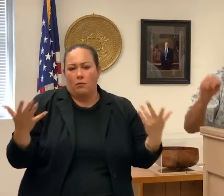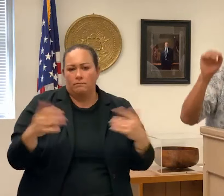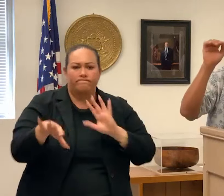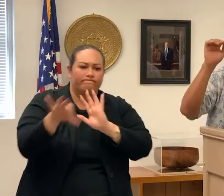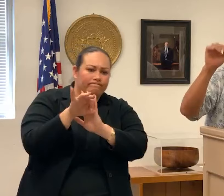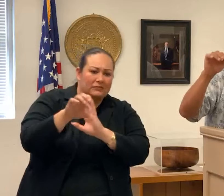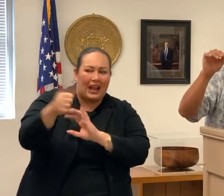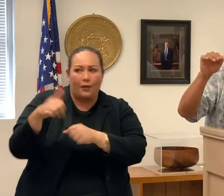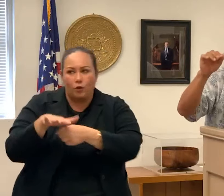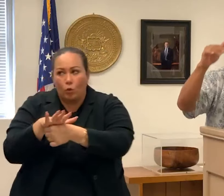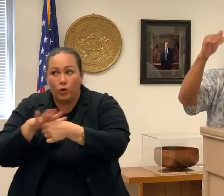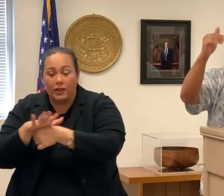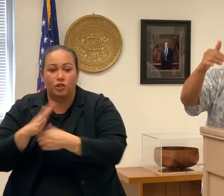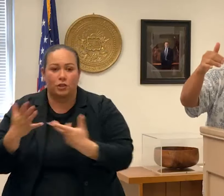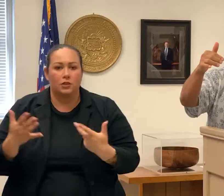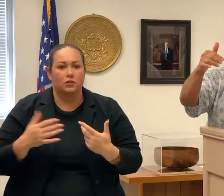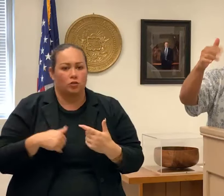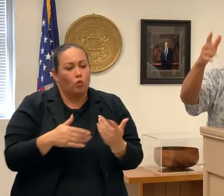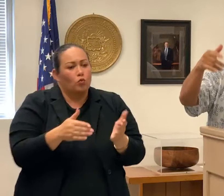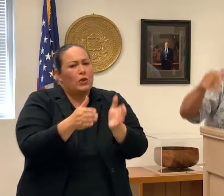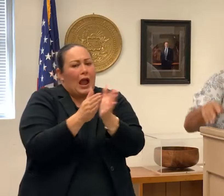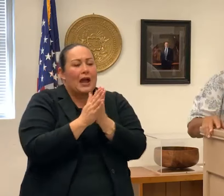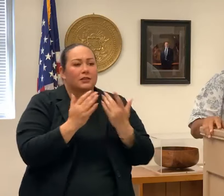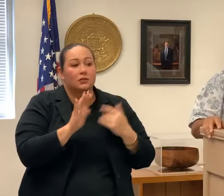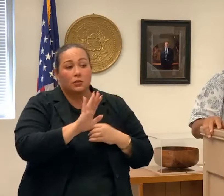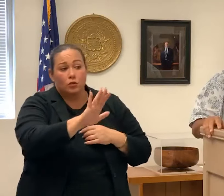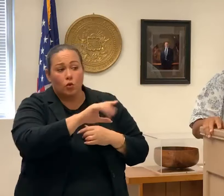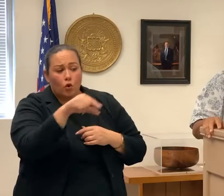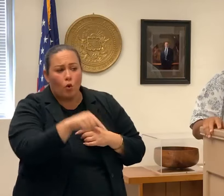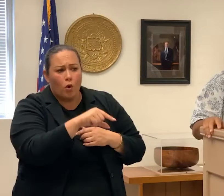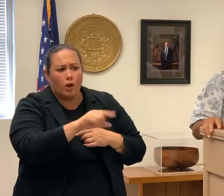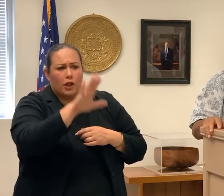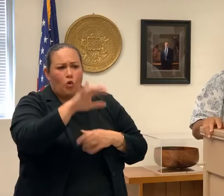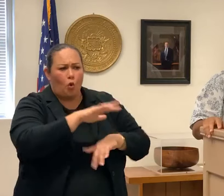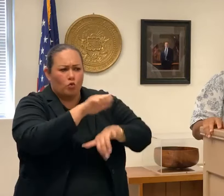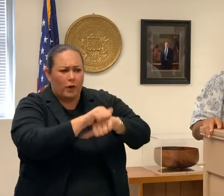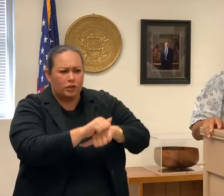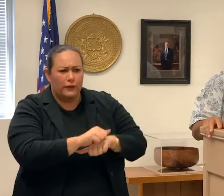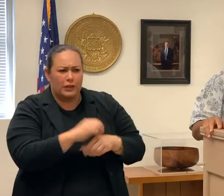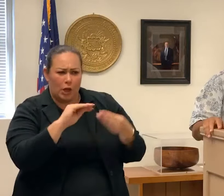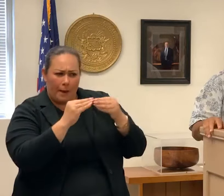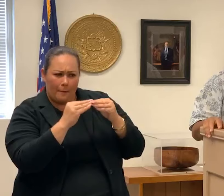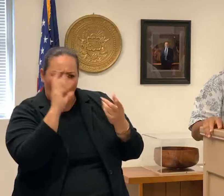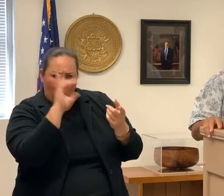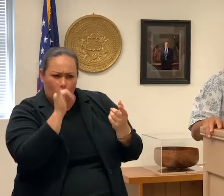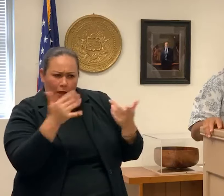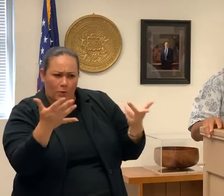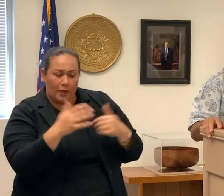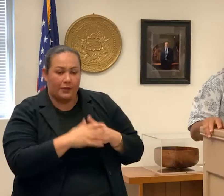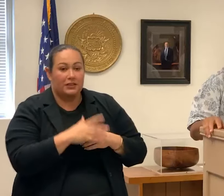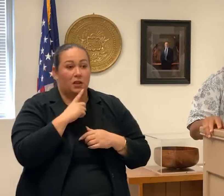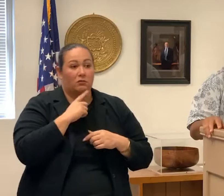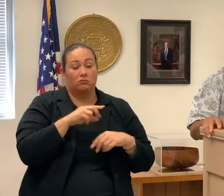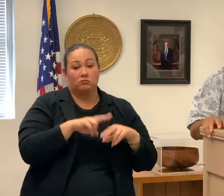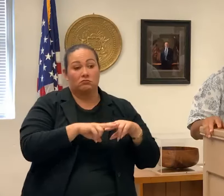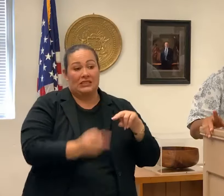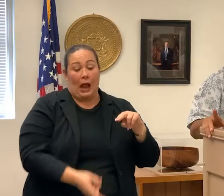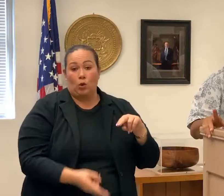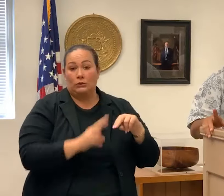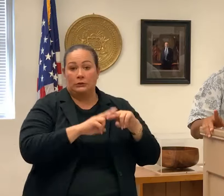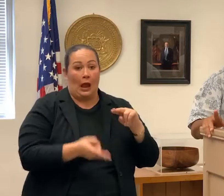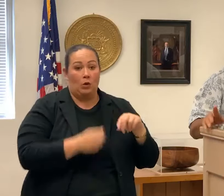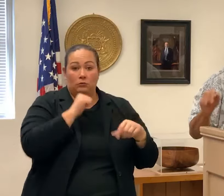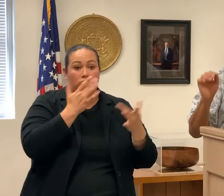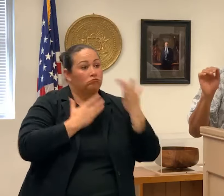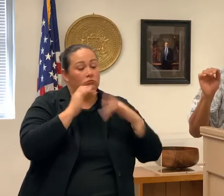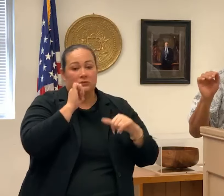We also asked them in the first quarter, what was your reservation patterns looking like? And they continuously tell us it's down.